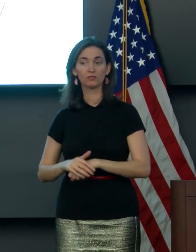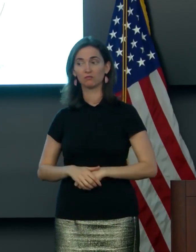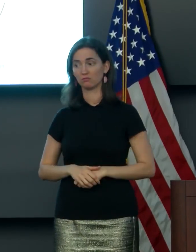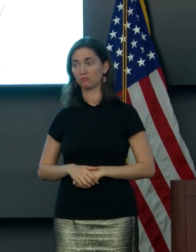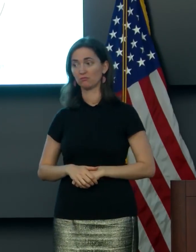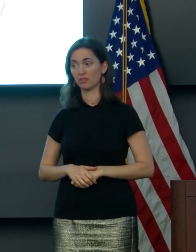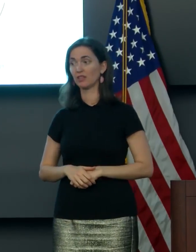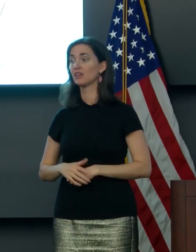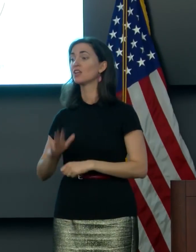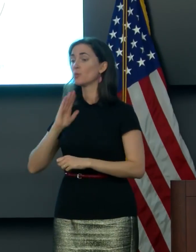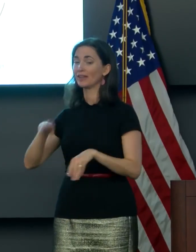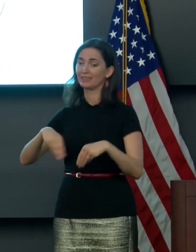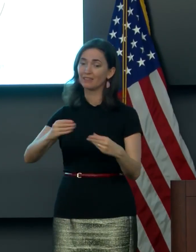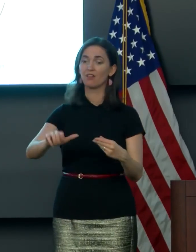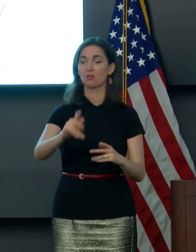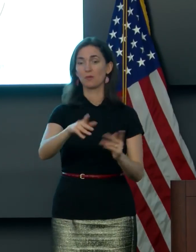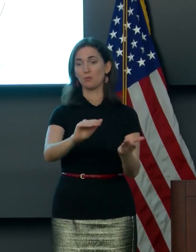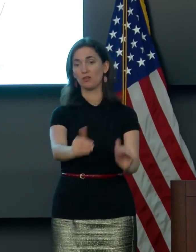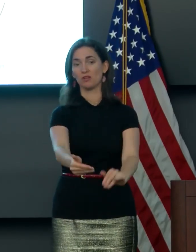other people